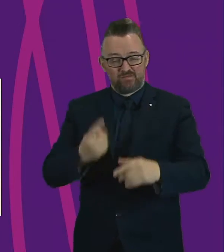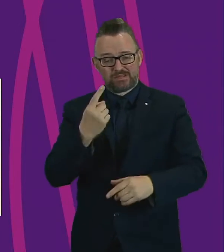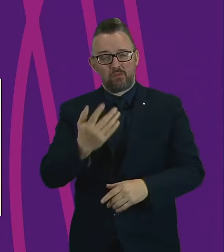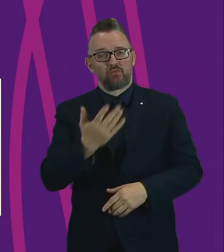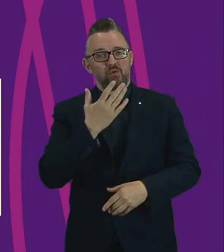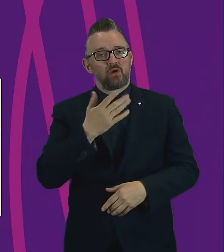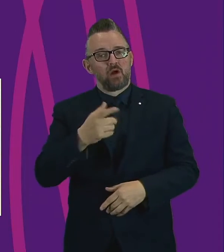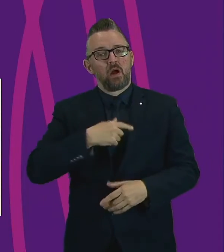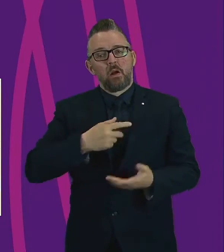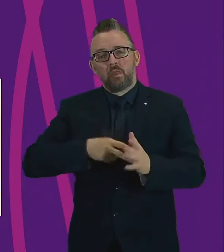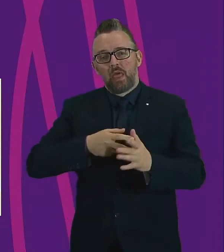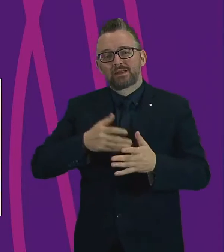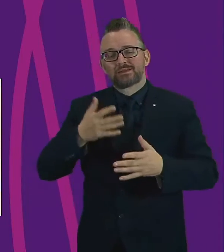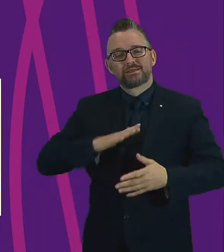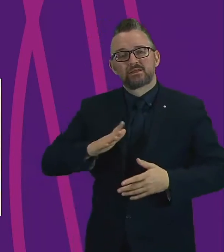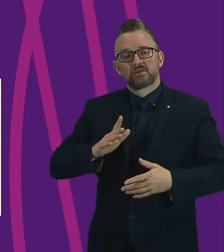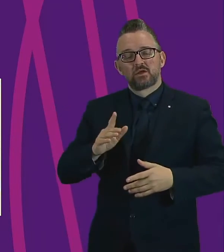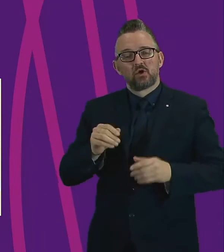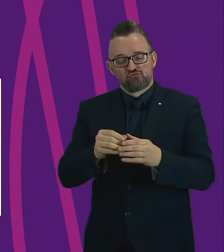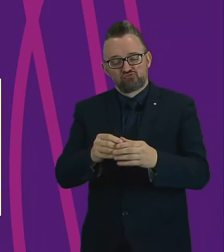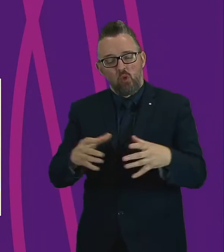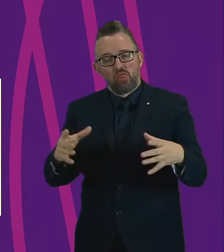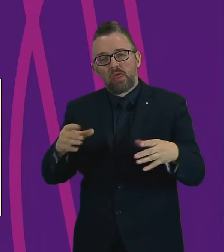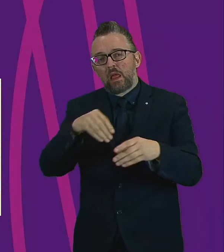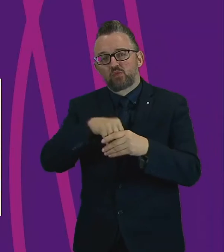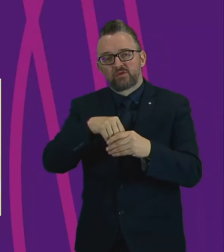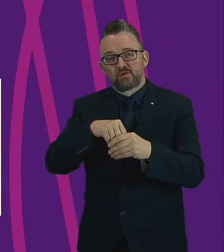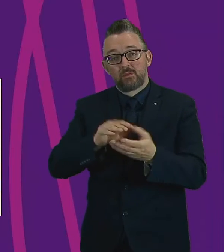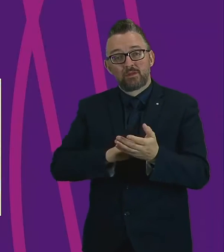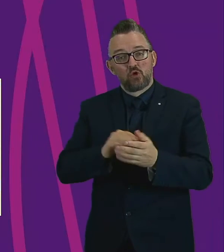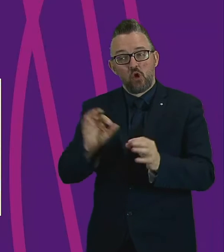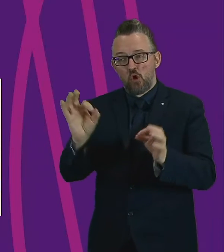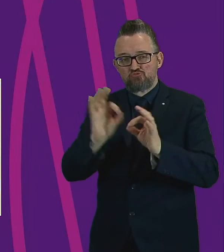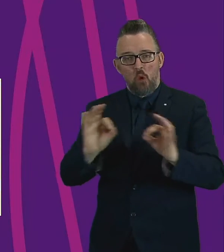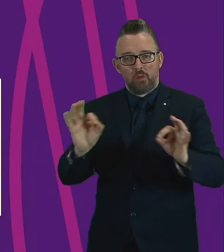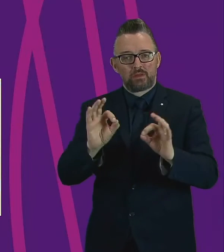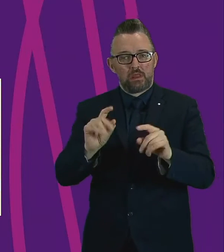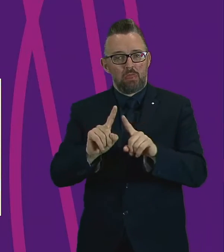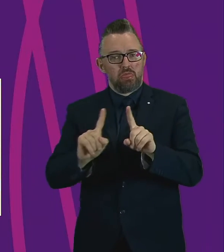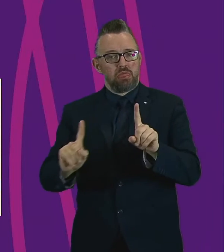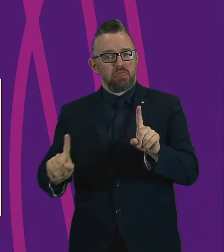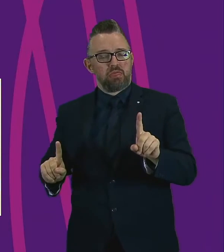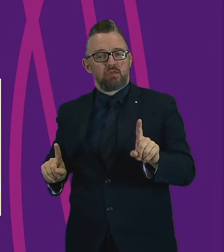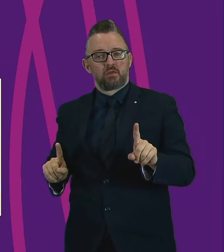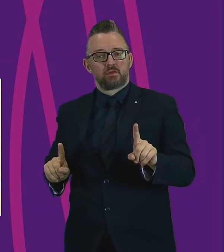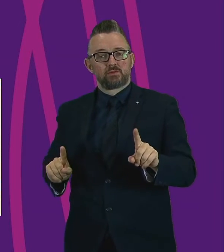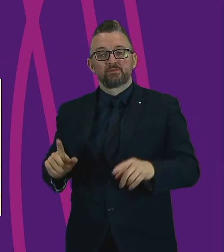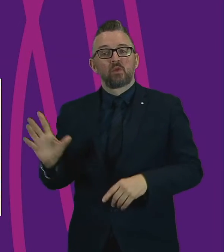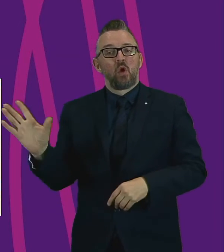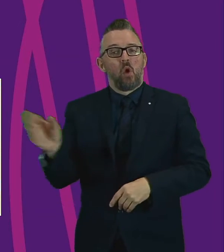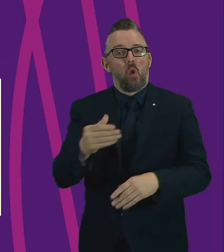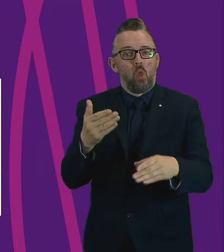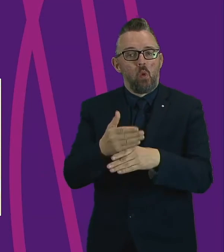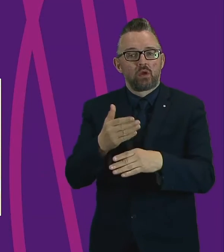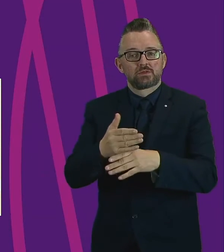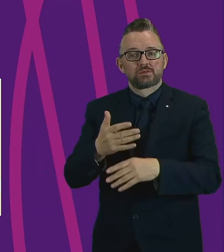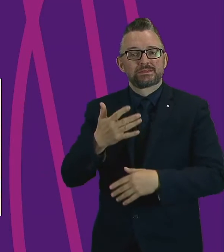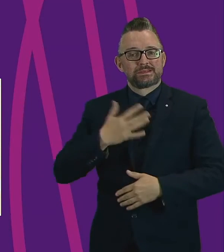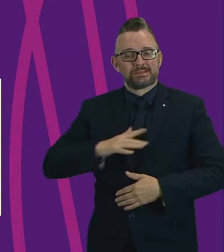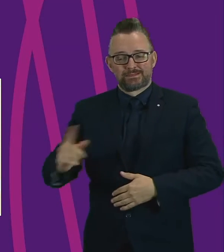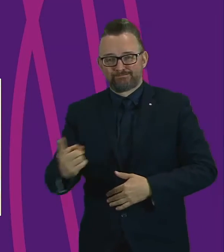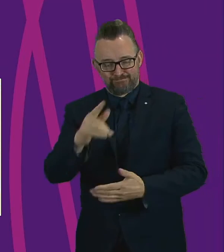around inclusive growth and ensuring that no person is left behind. Workers must be put to the fore in all